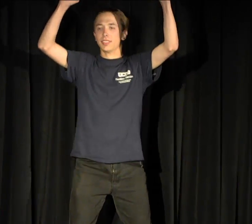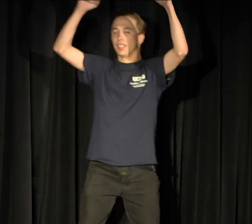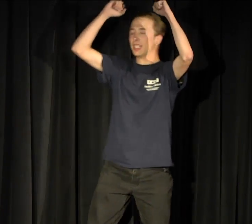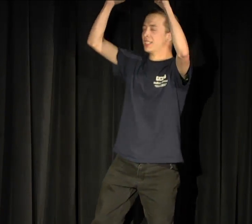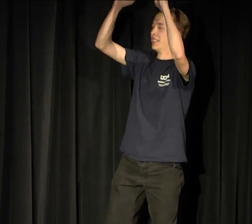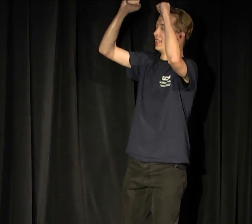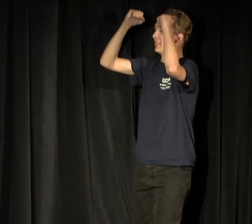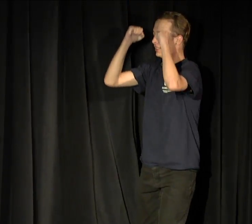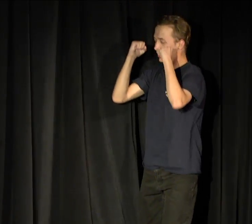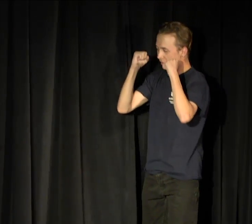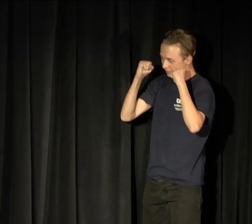Yes.